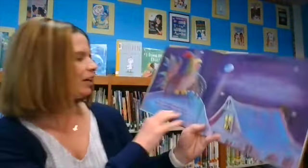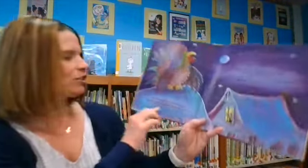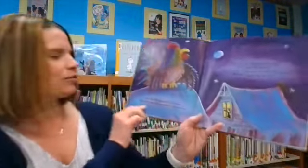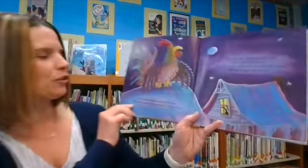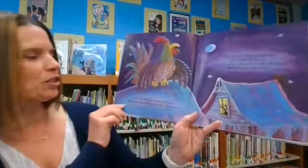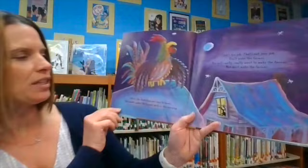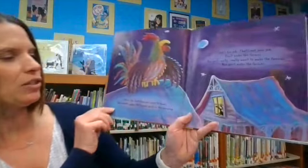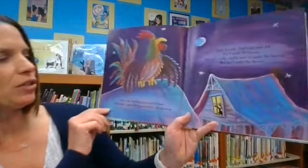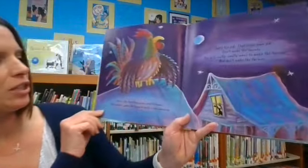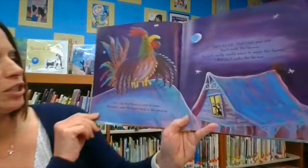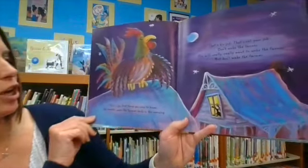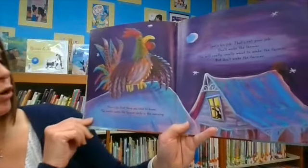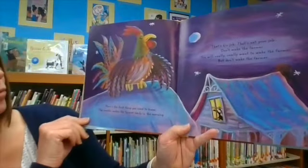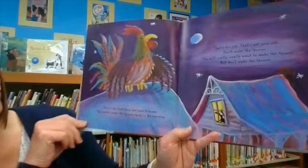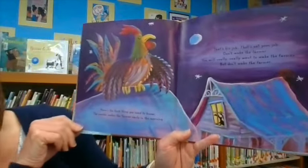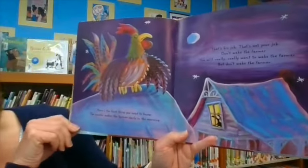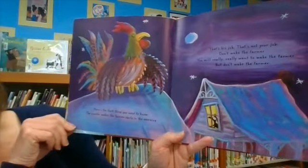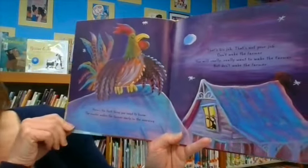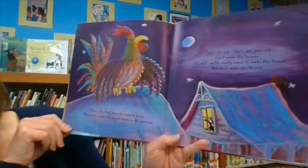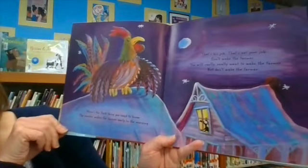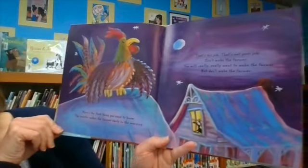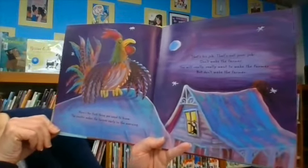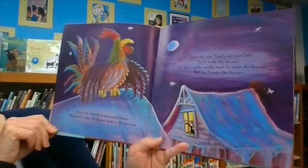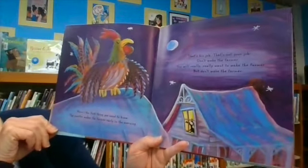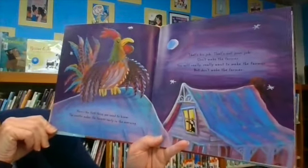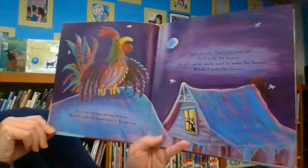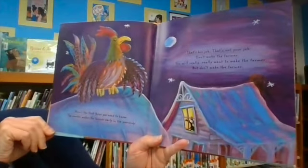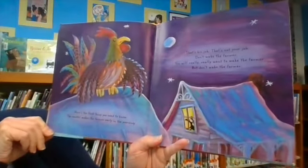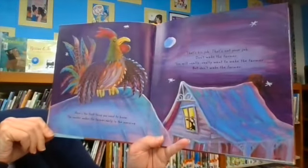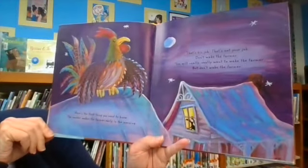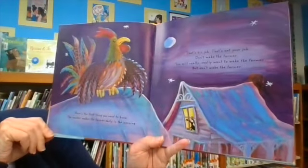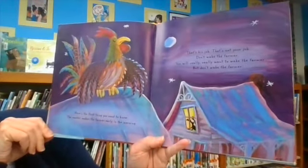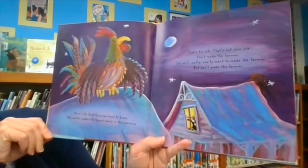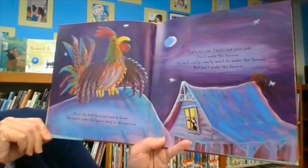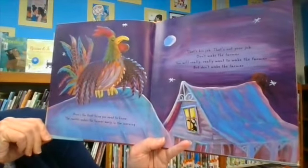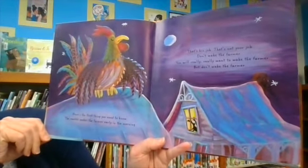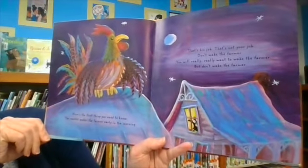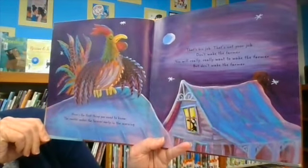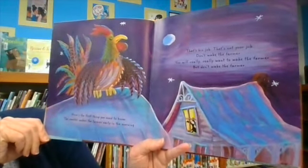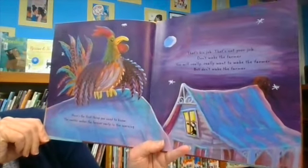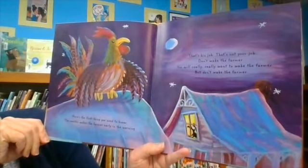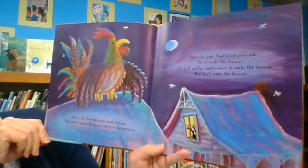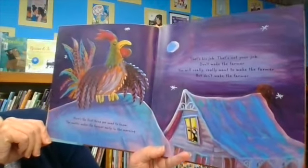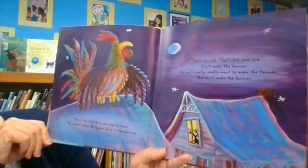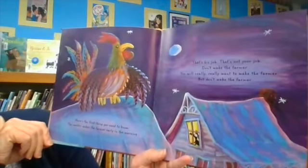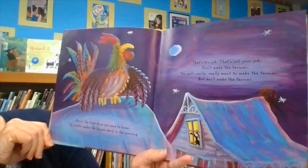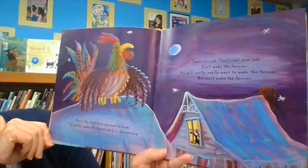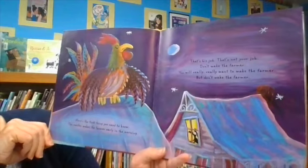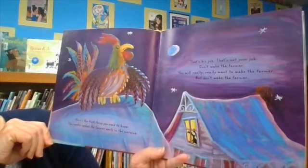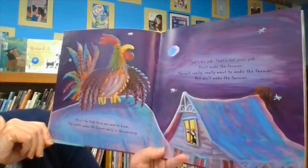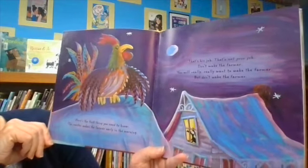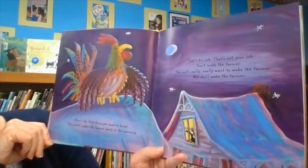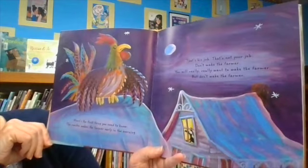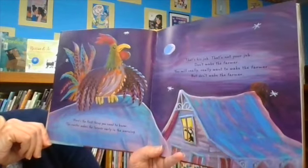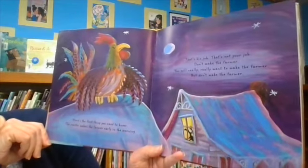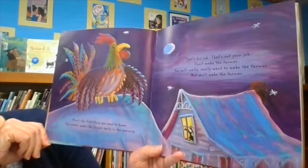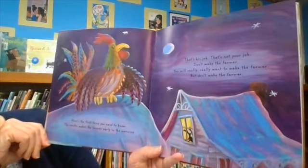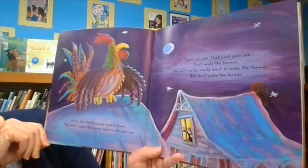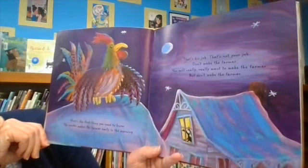Here's the first thing you need to know. The rooster wakes the farmer early in the morning. That's his job. That's not your